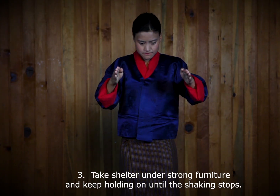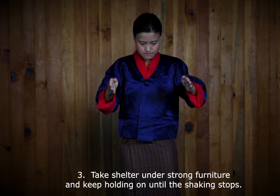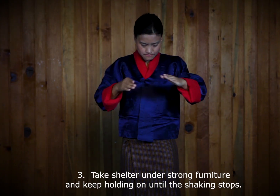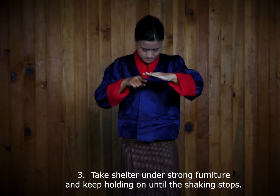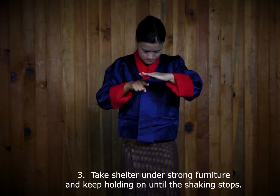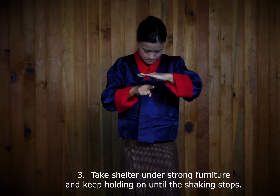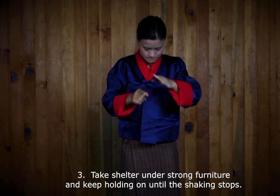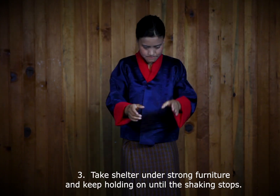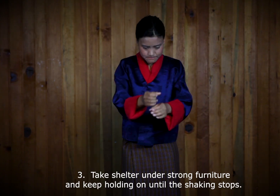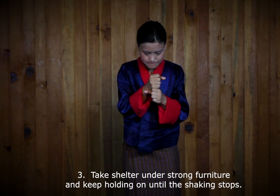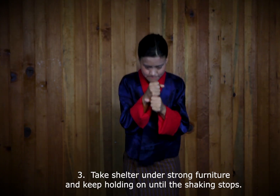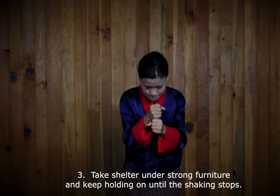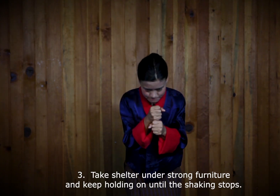shaking stops.